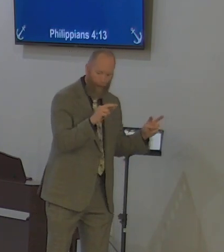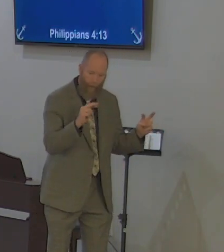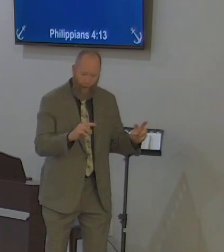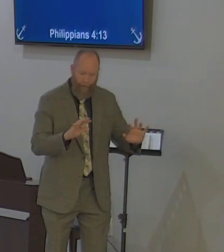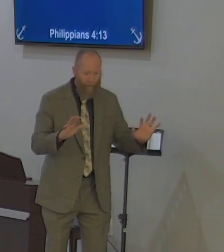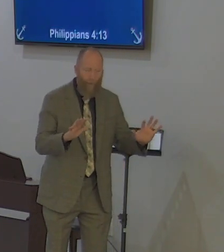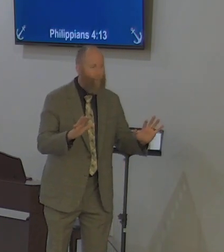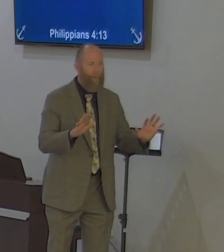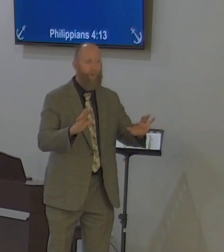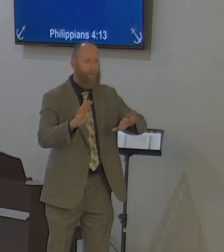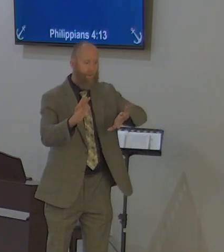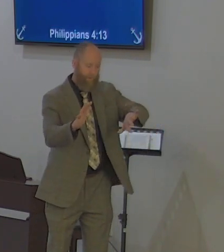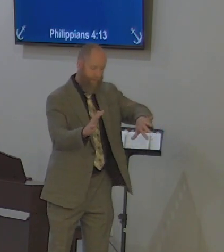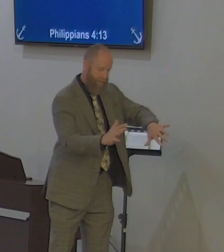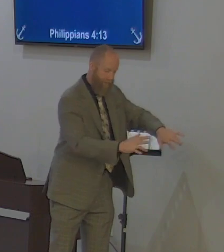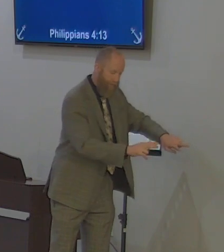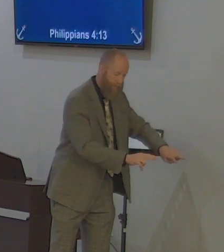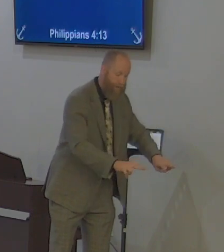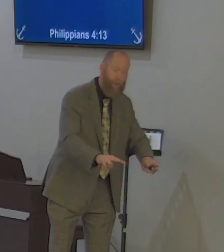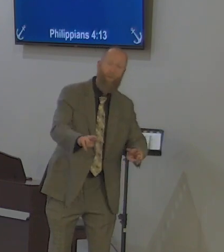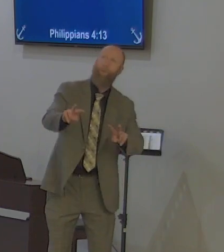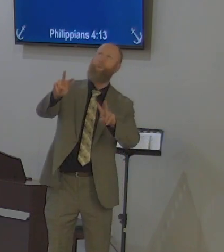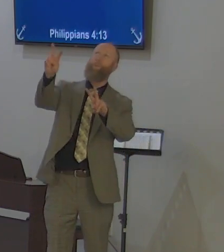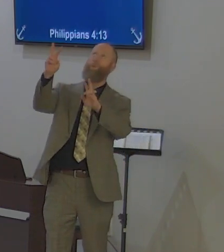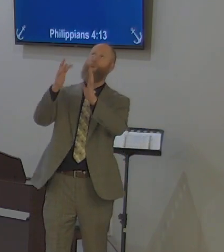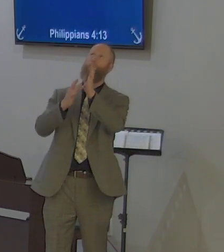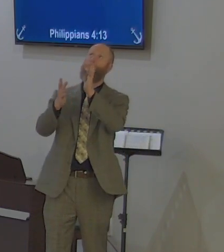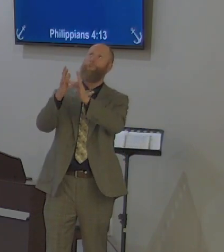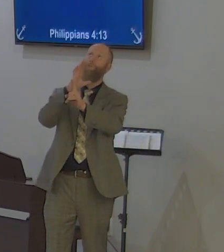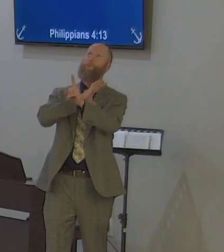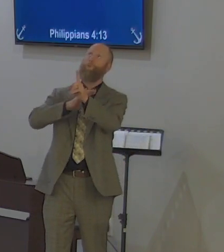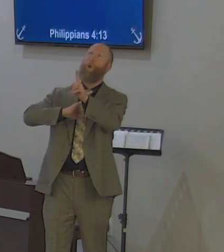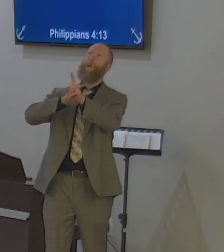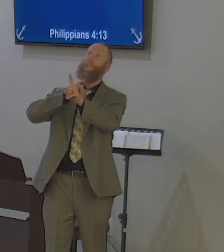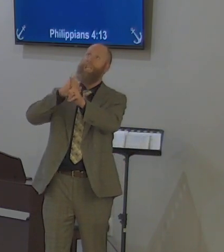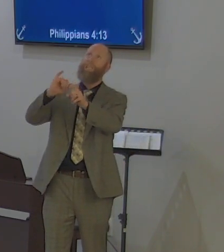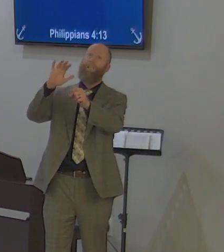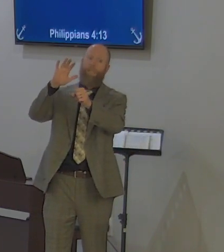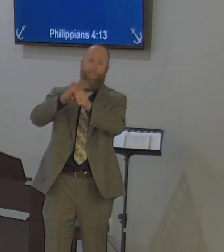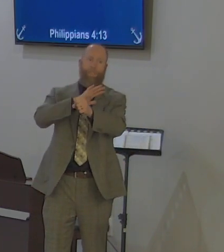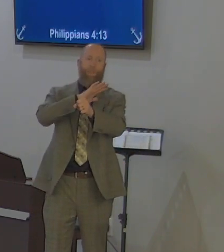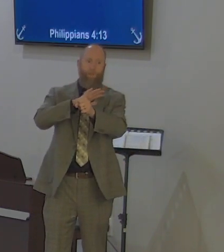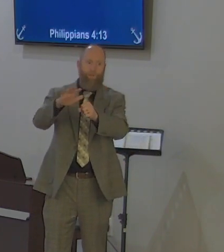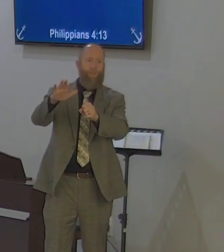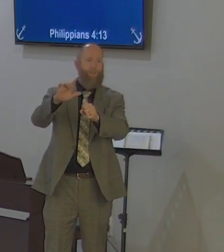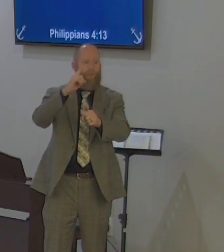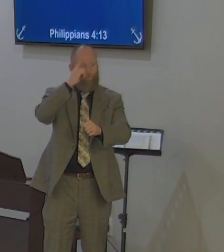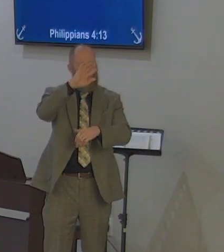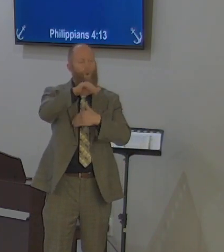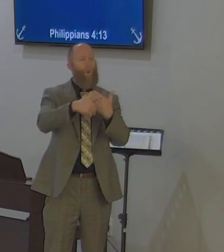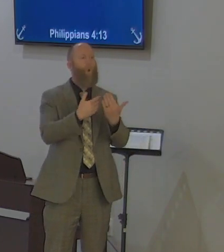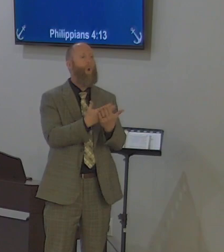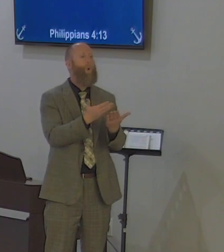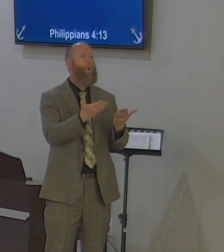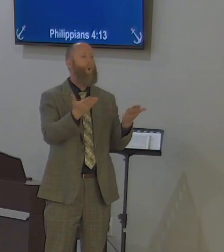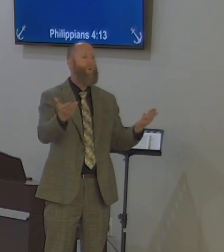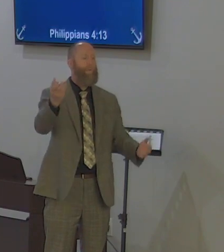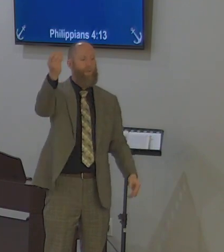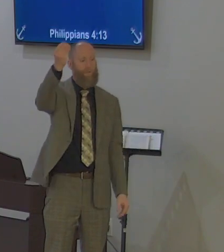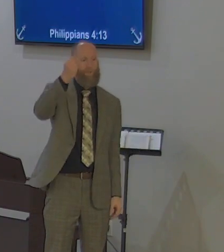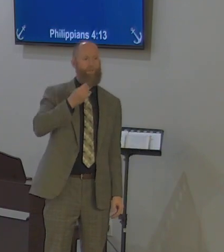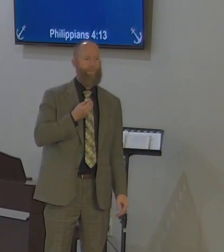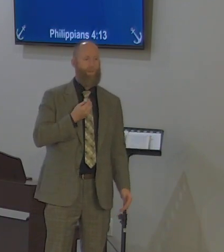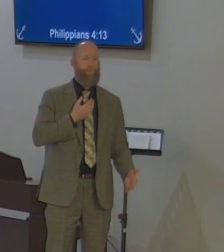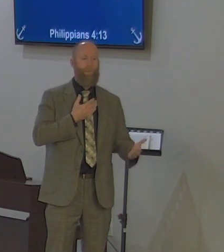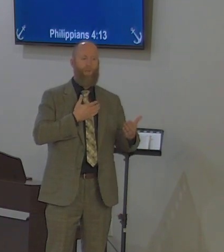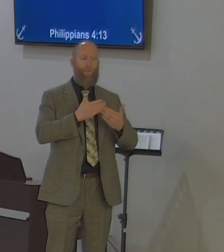unalterable truth that Jesus Christ is all-sufficient and he is sufficient for all things. And that whether I have a lot or a little, whether